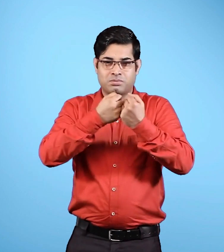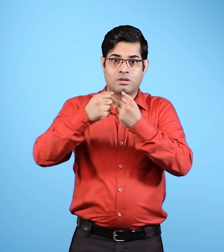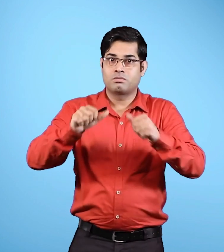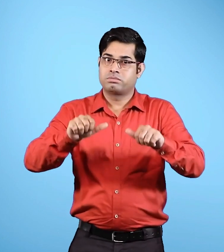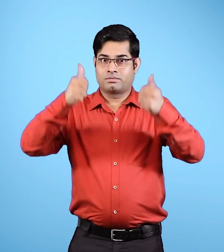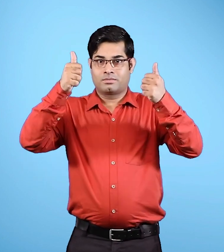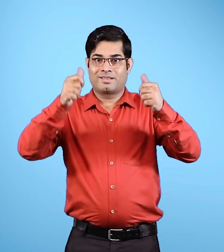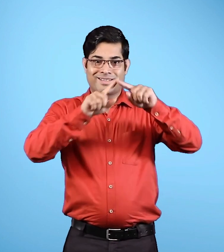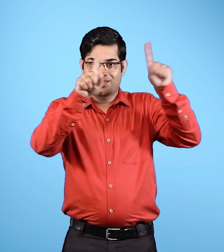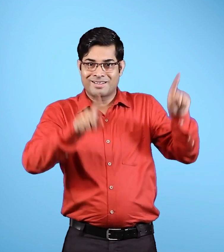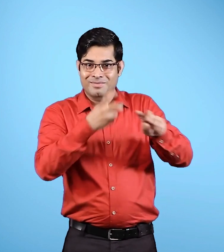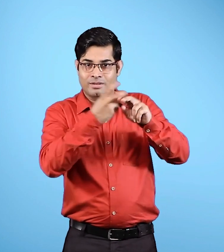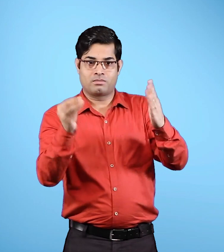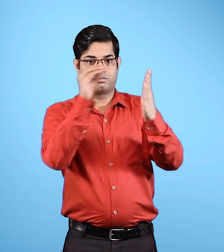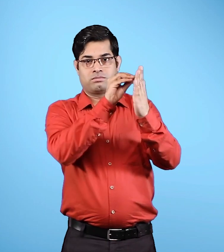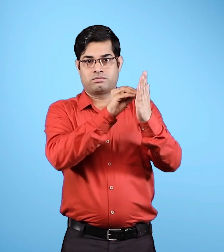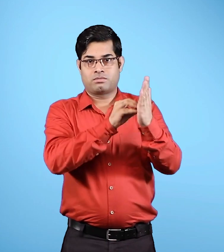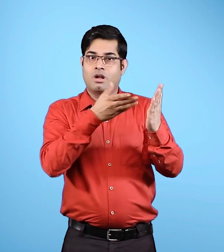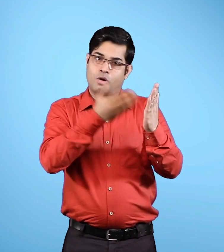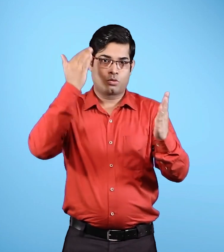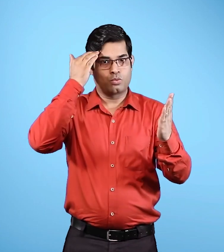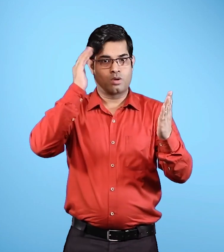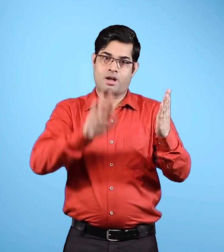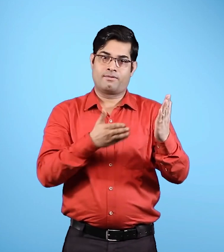fought because they kept records of their victories.